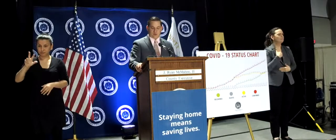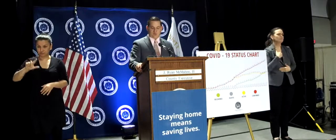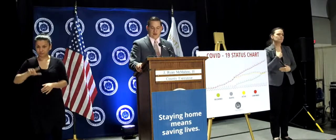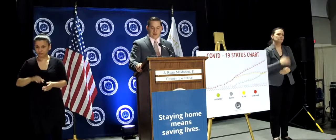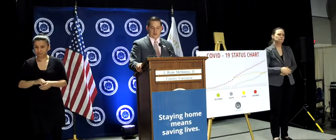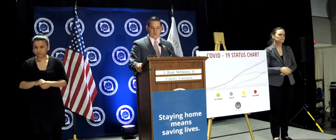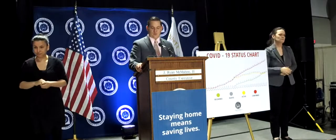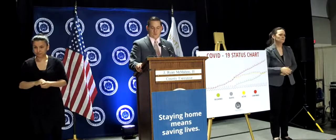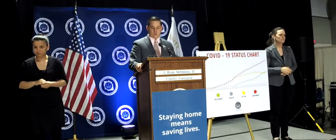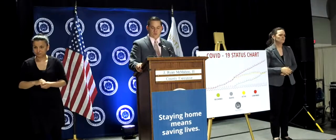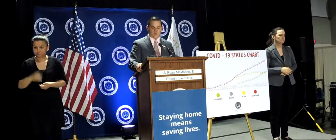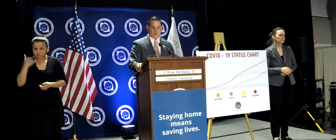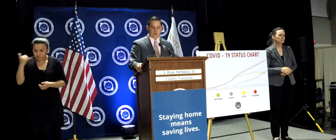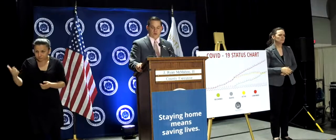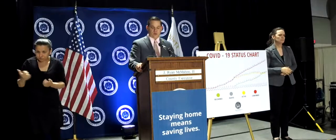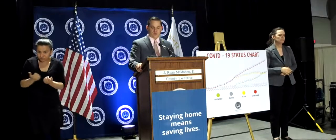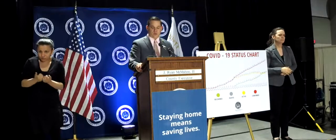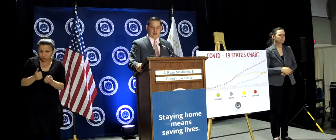is